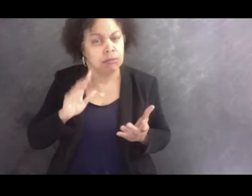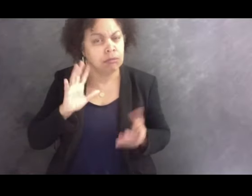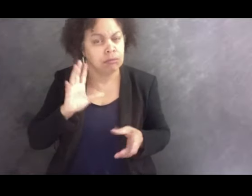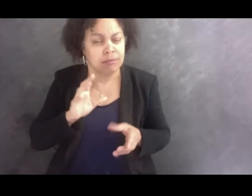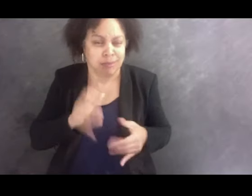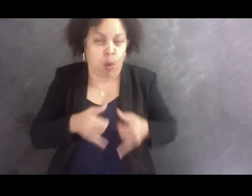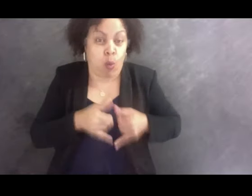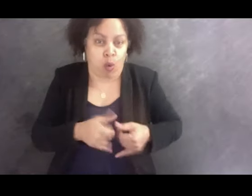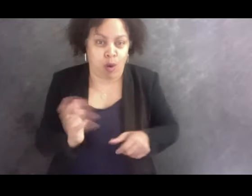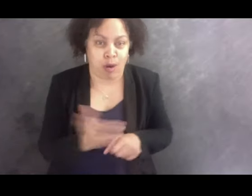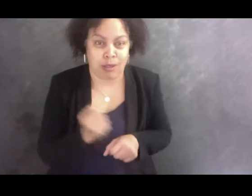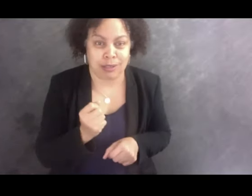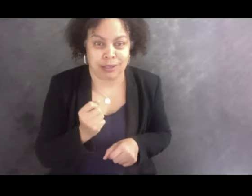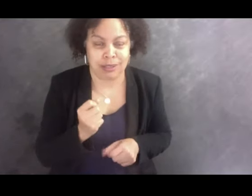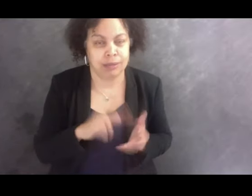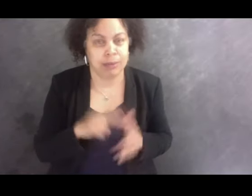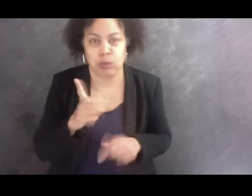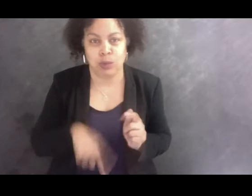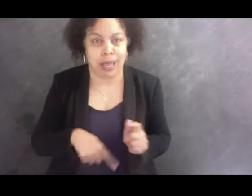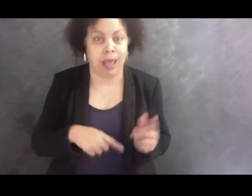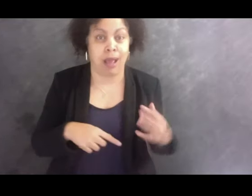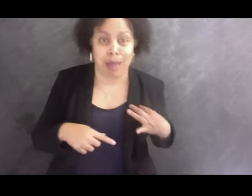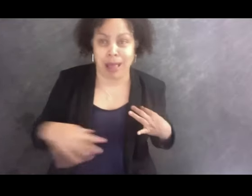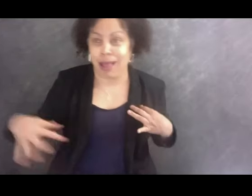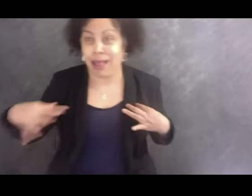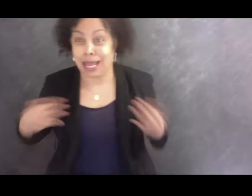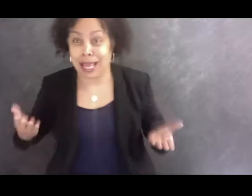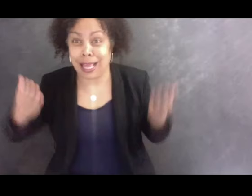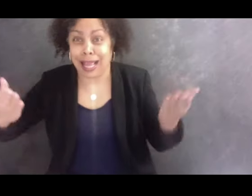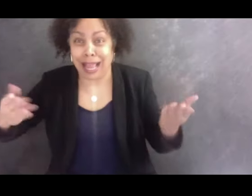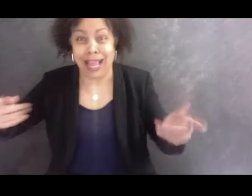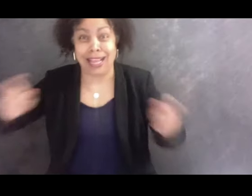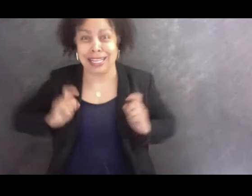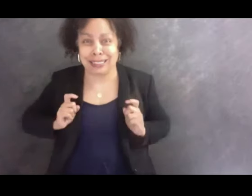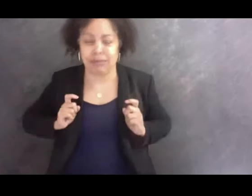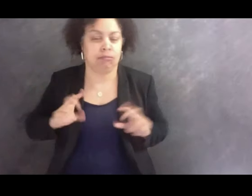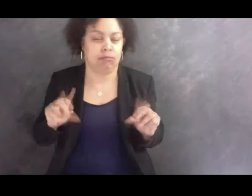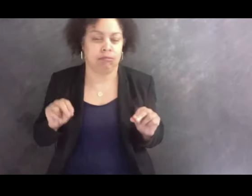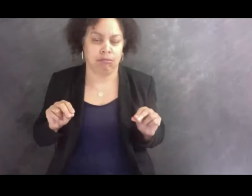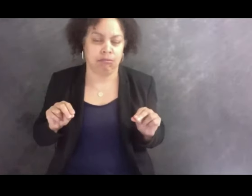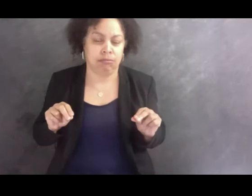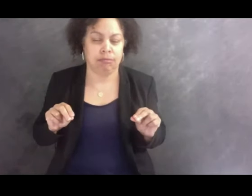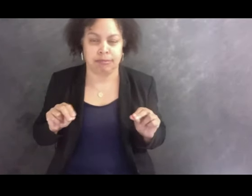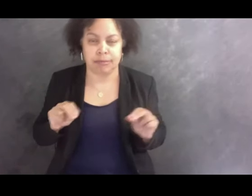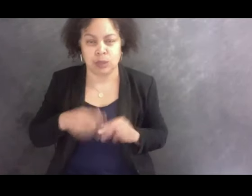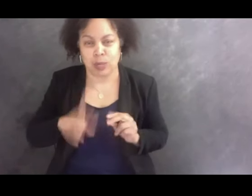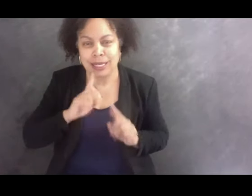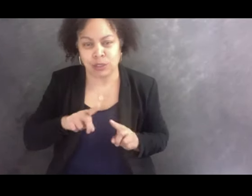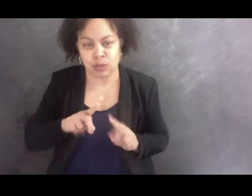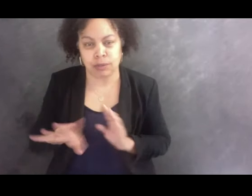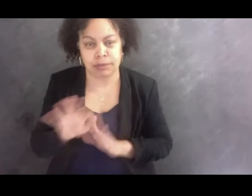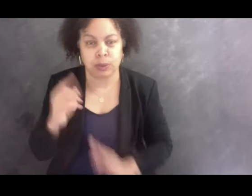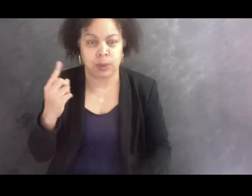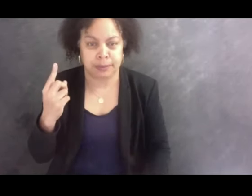awardee, you cannot apply in both categories, because then you would be an awardee twice. So the short answer is you must either apply